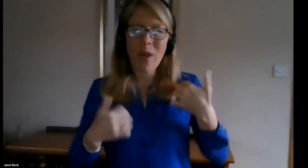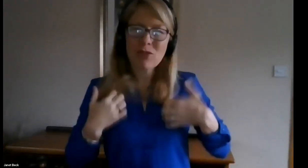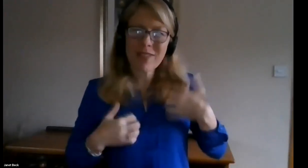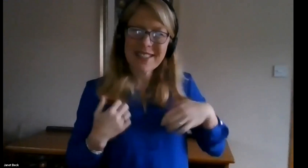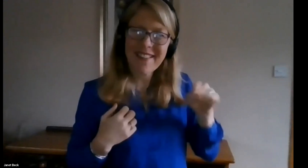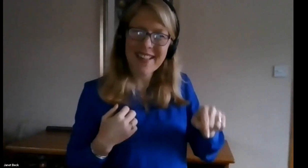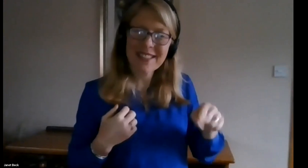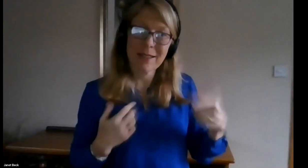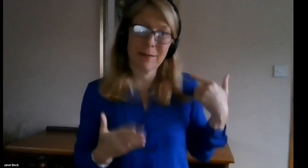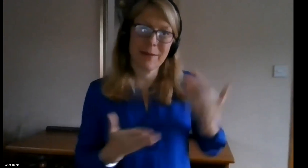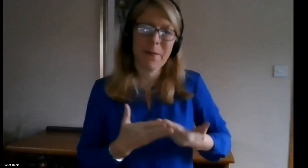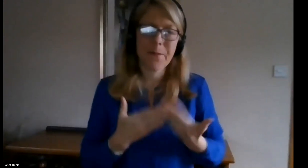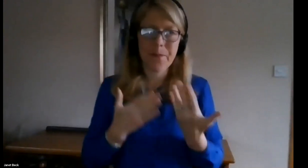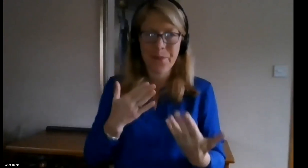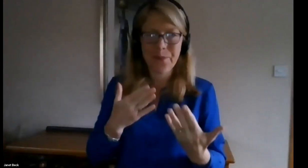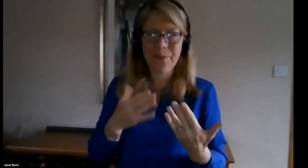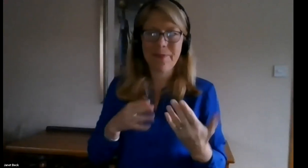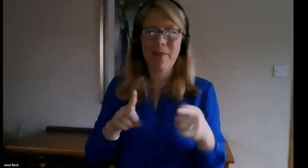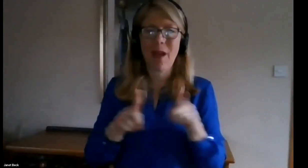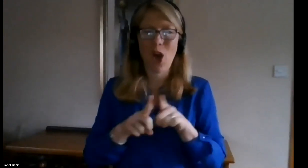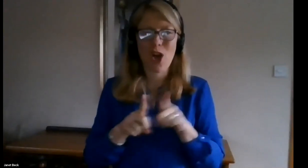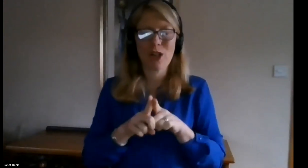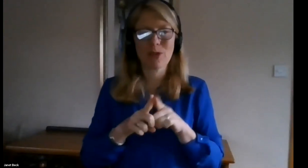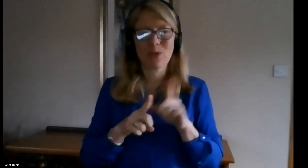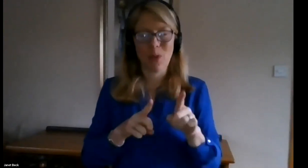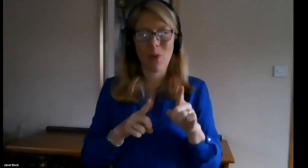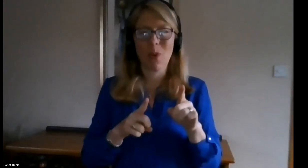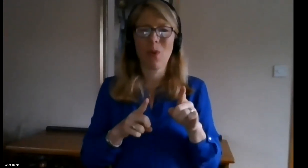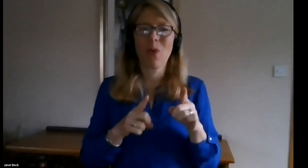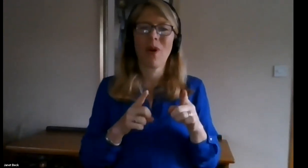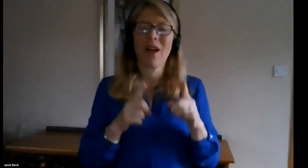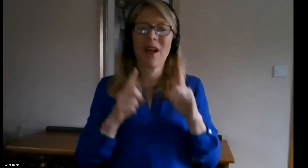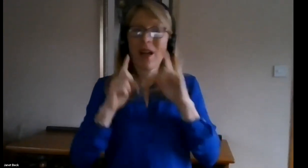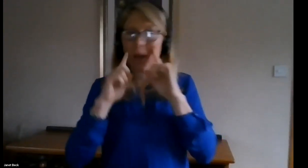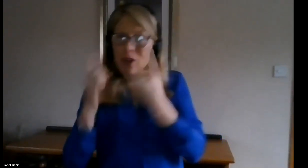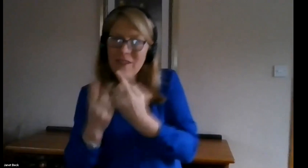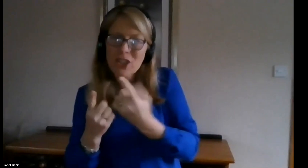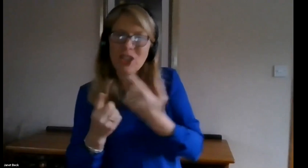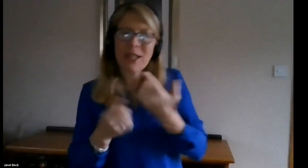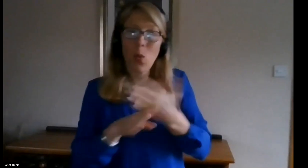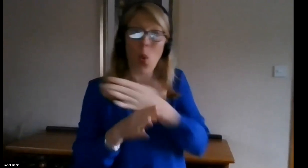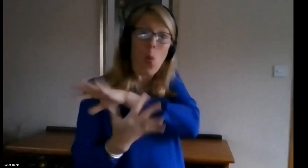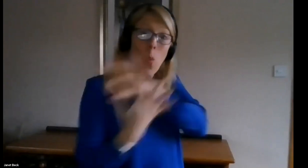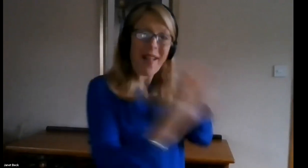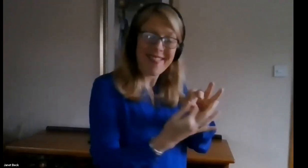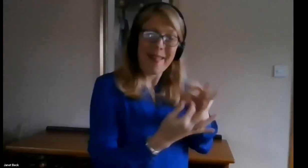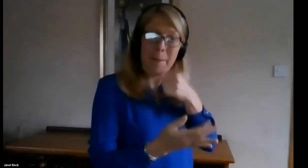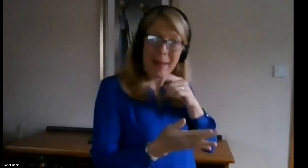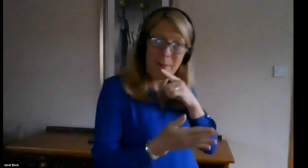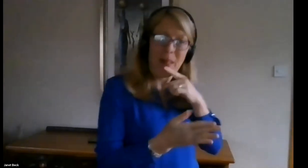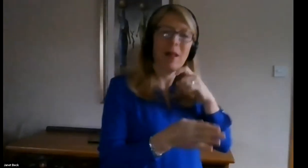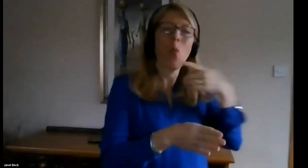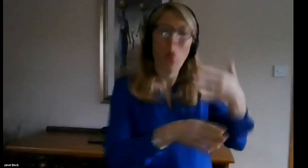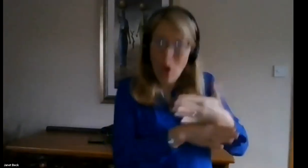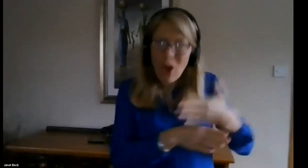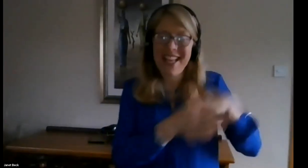also crossovers and collaborations between academics and practitioners. I